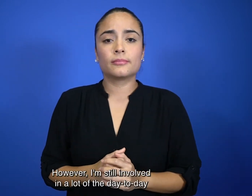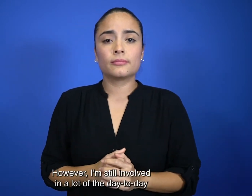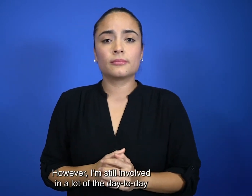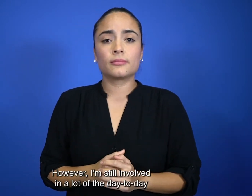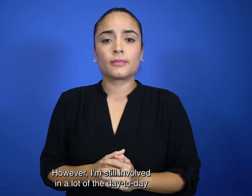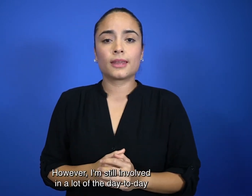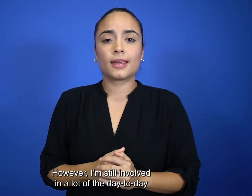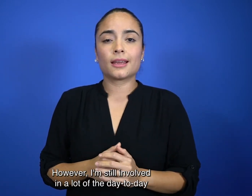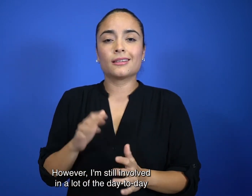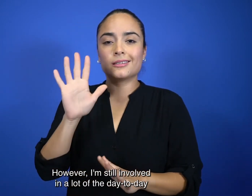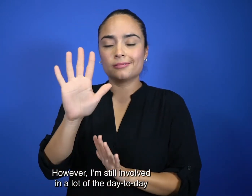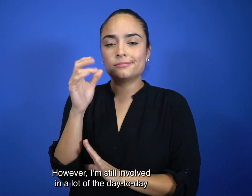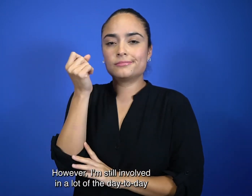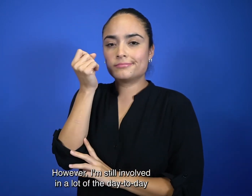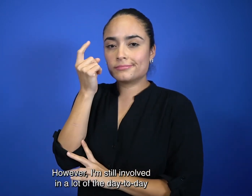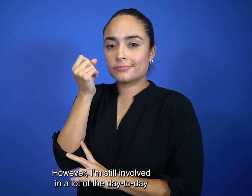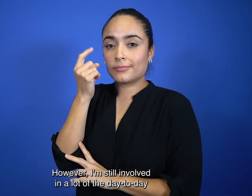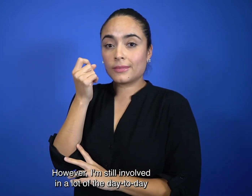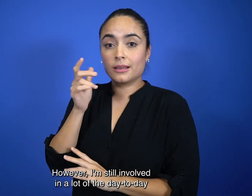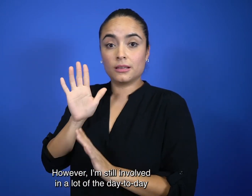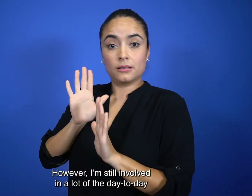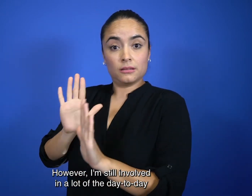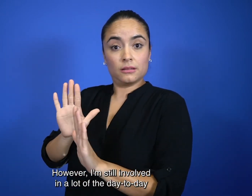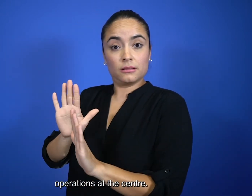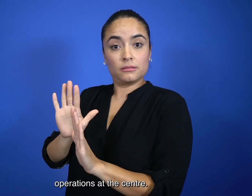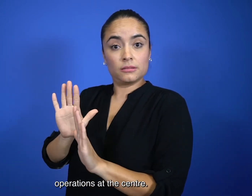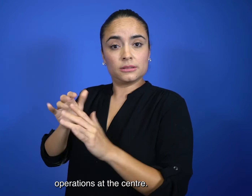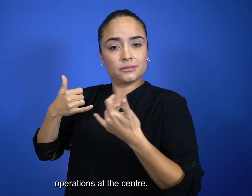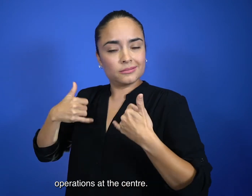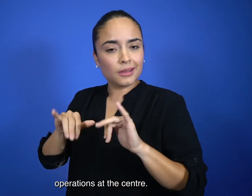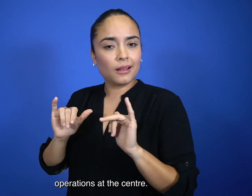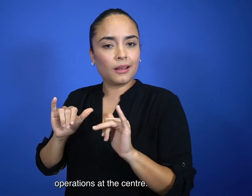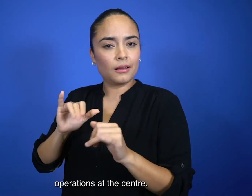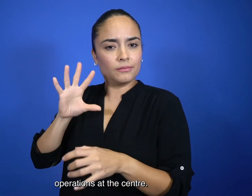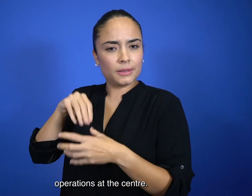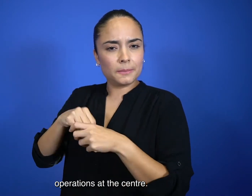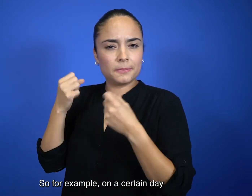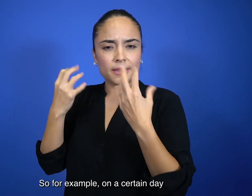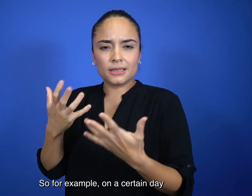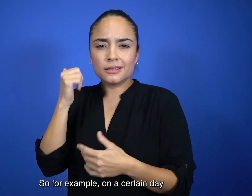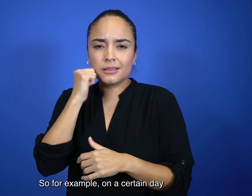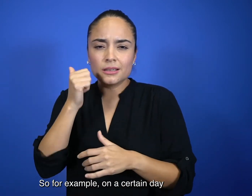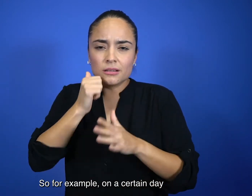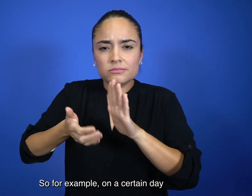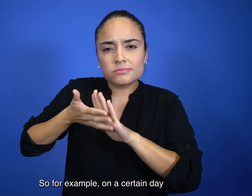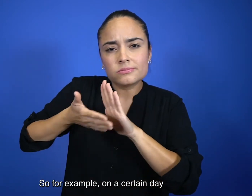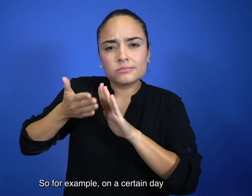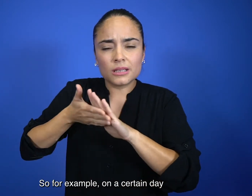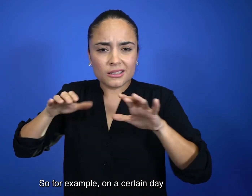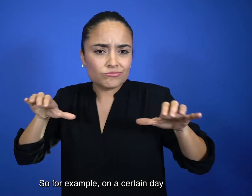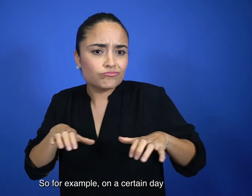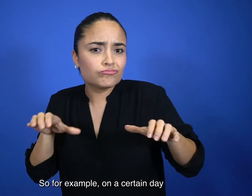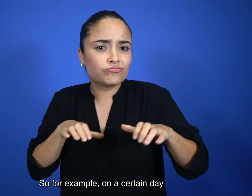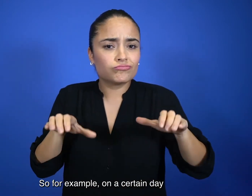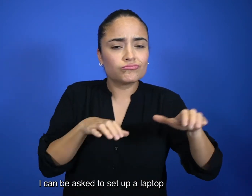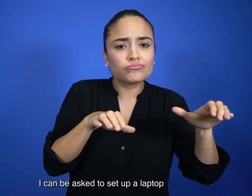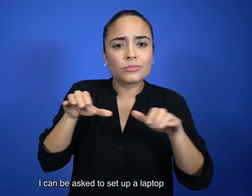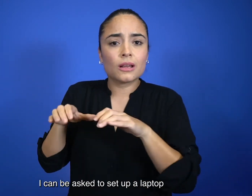However, I'm still involved in a lot of the day-to-day operations at the center. So, for example, on a certain day, I can be